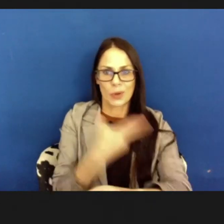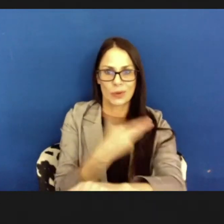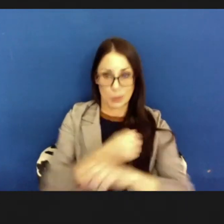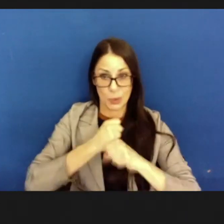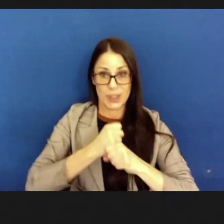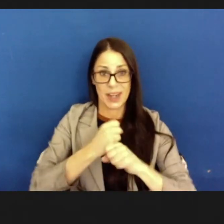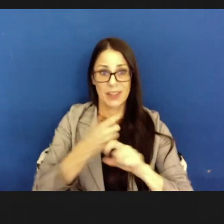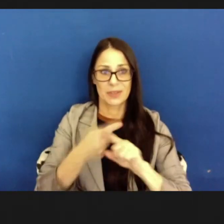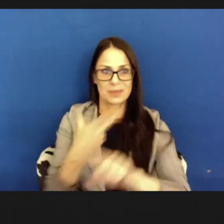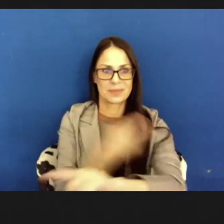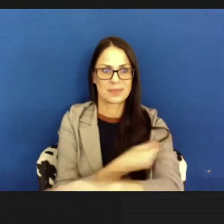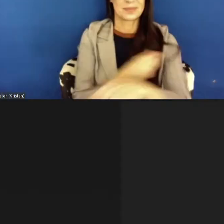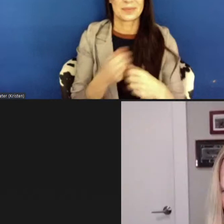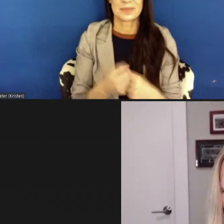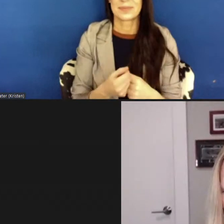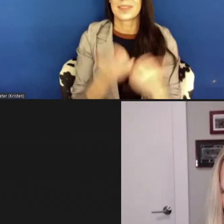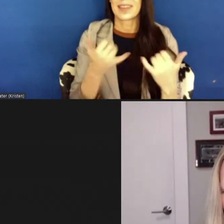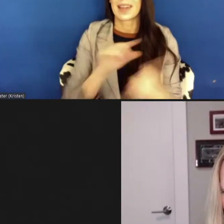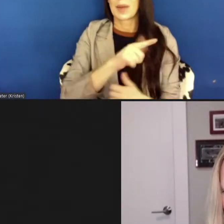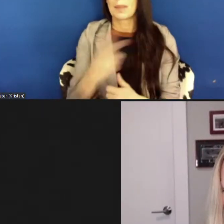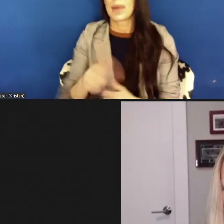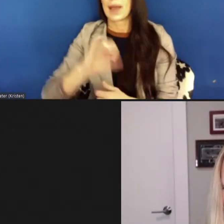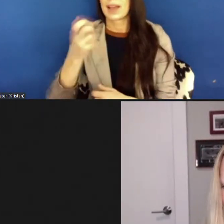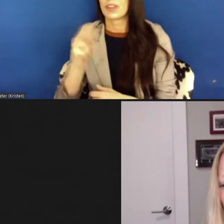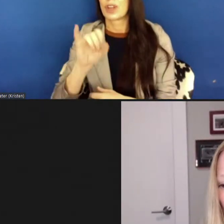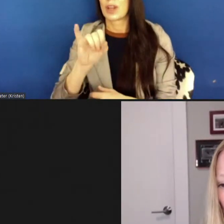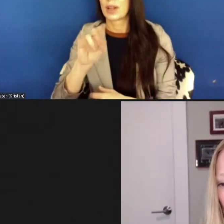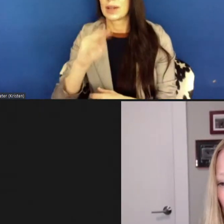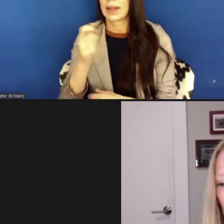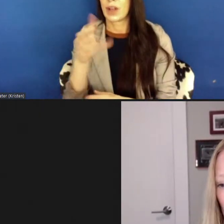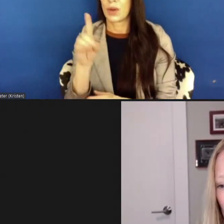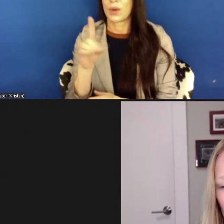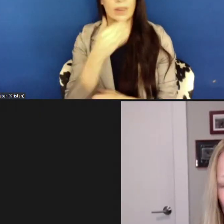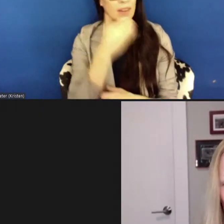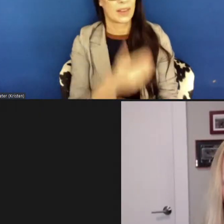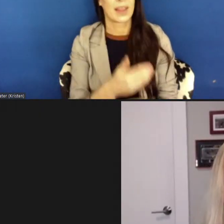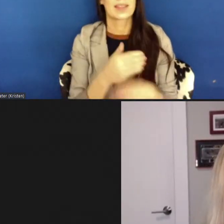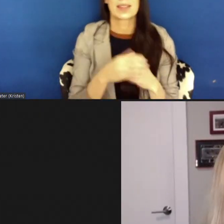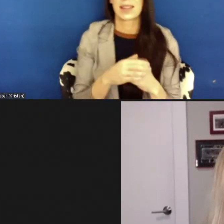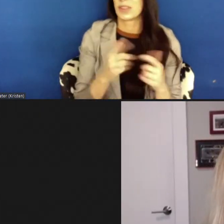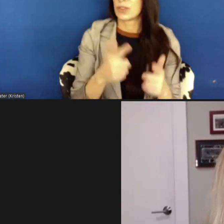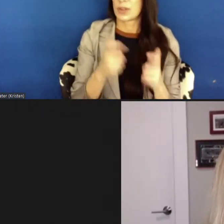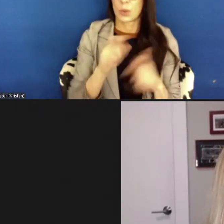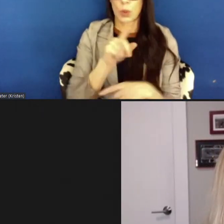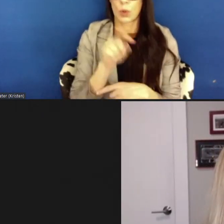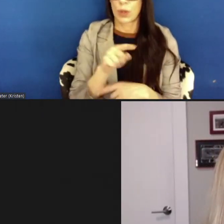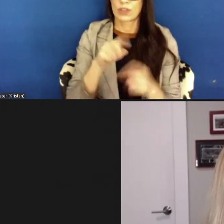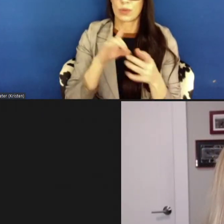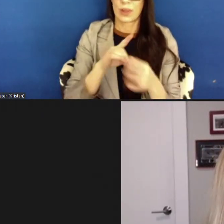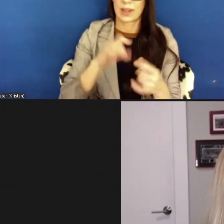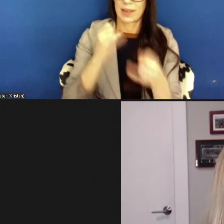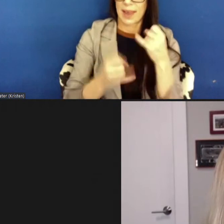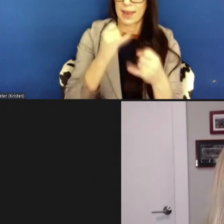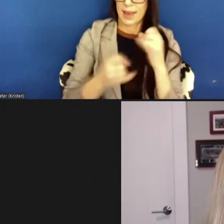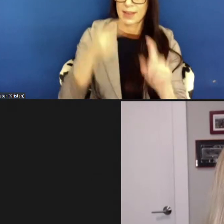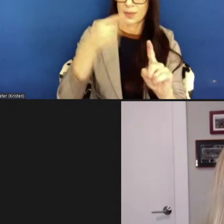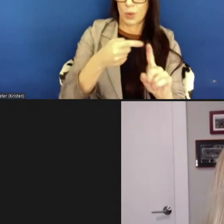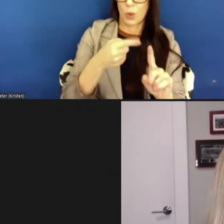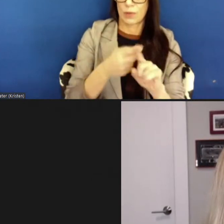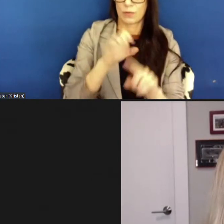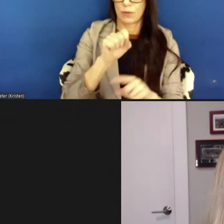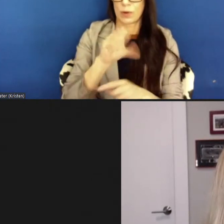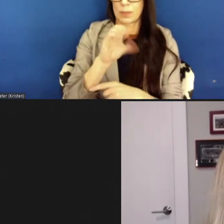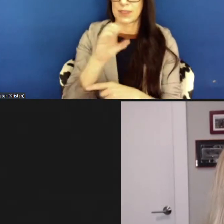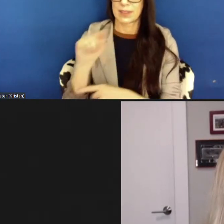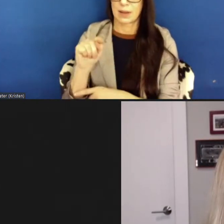All right, let's go back to John Ingold. Yeah, thanks, Brian. Just a very quick question on that last point from Scott.